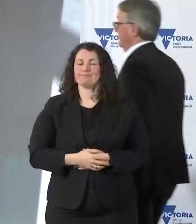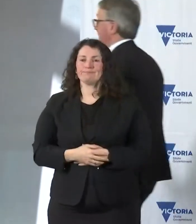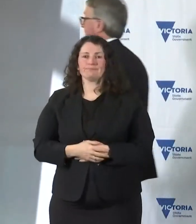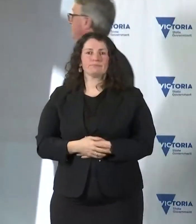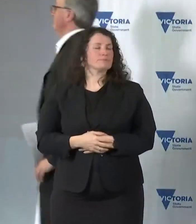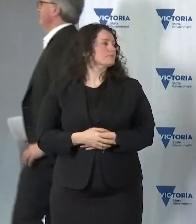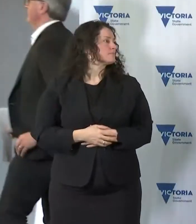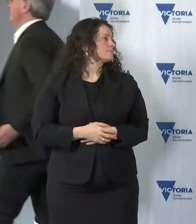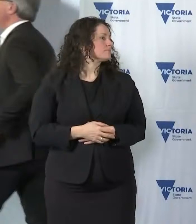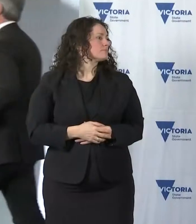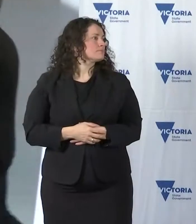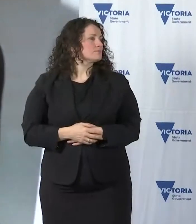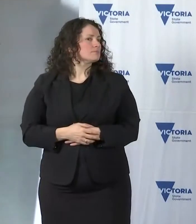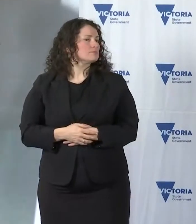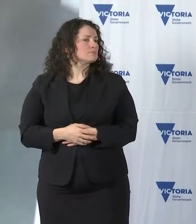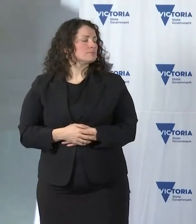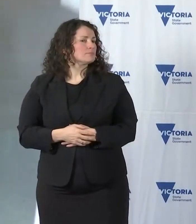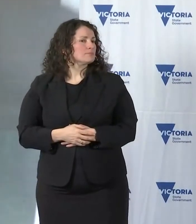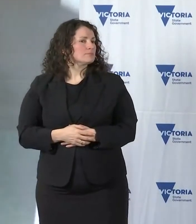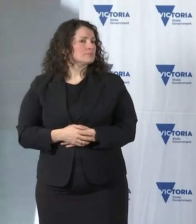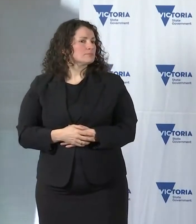Just on the Richmond Icon